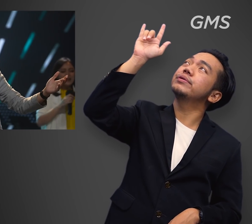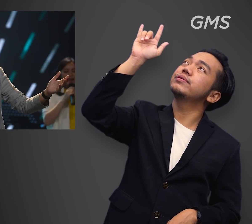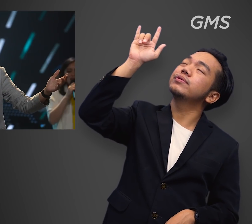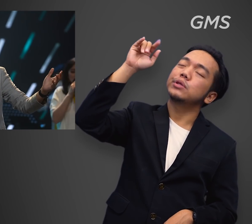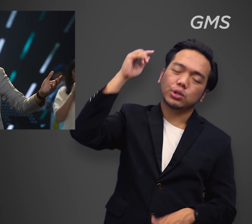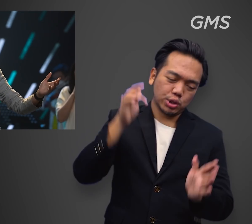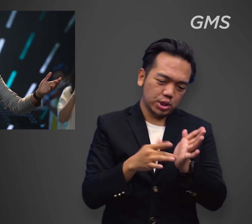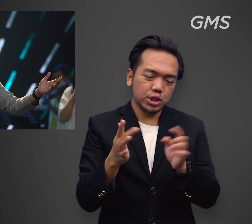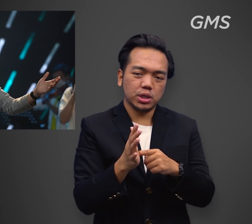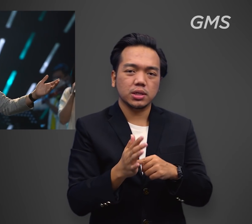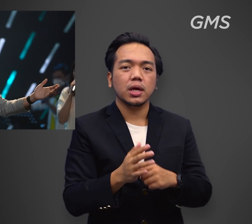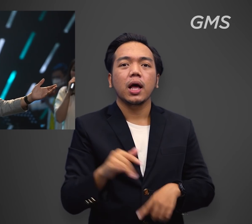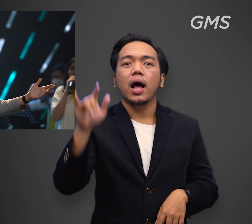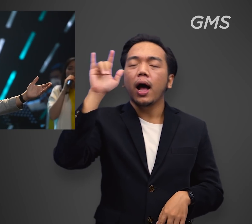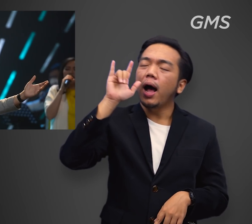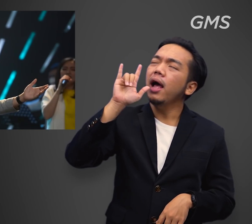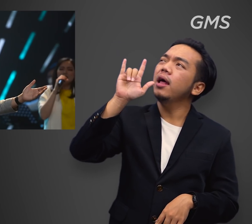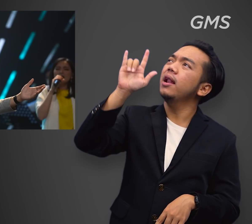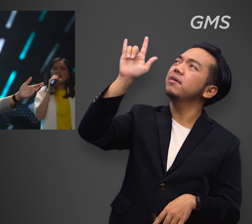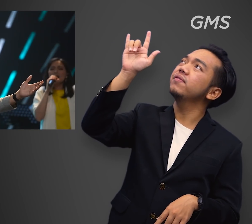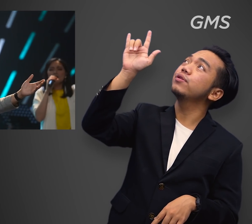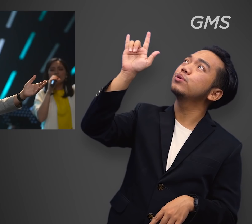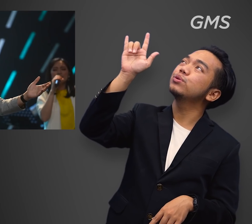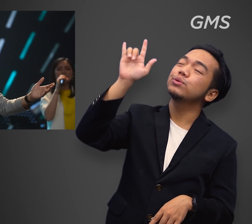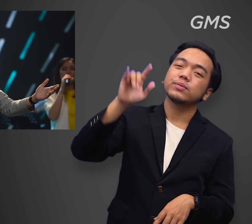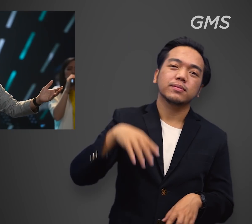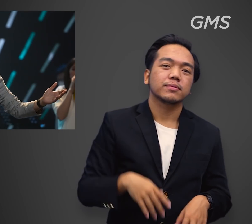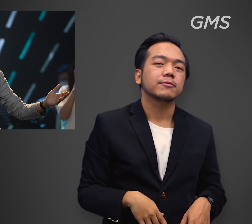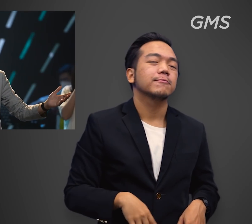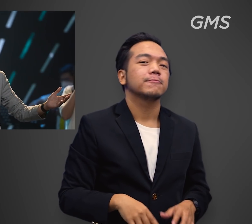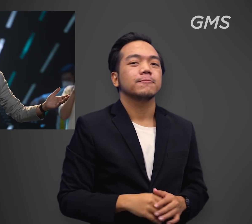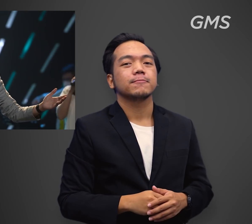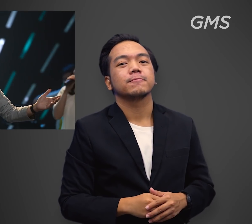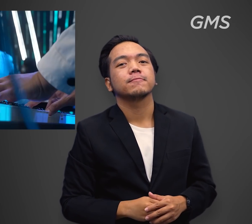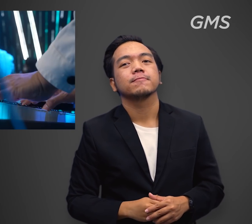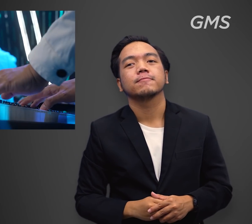Oh, Jesus, I love you.